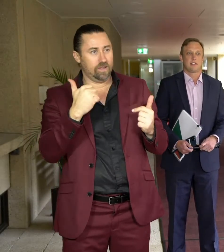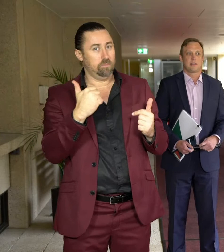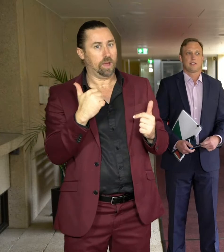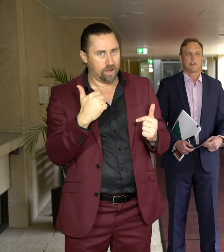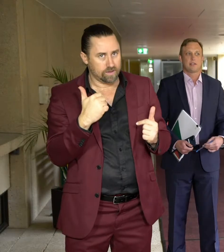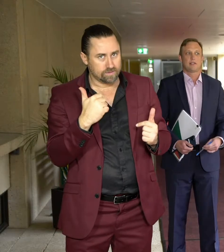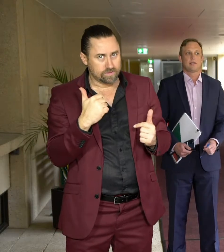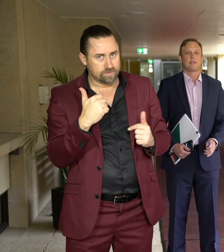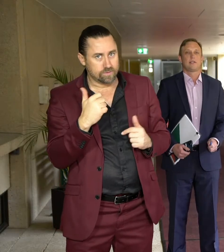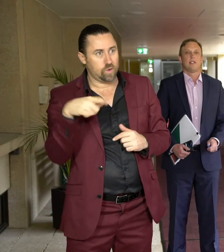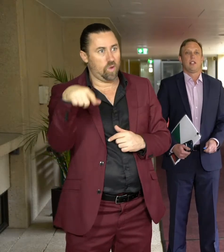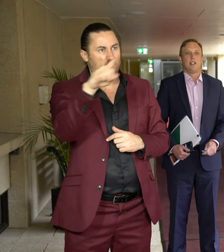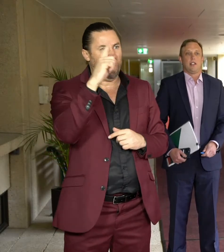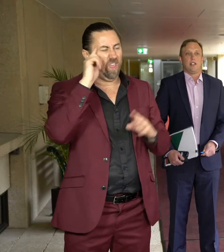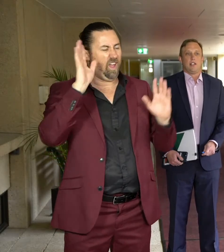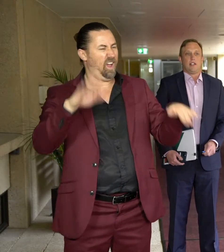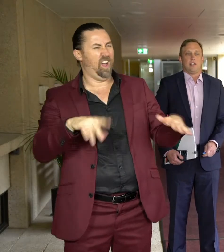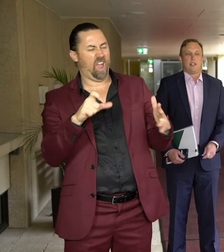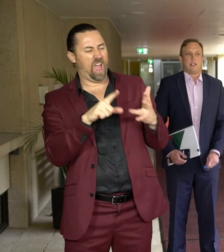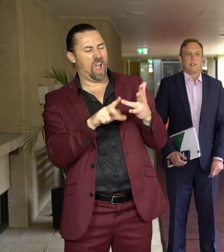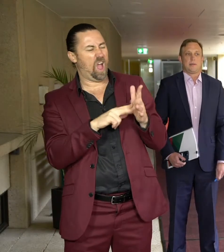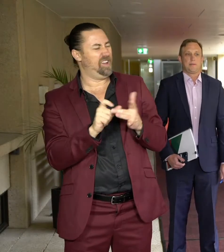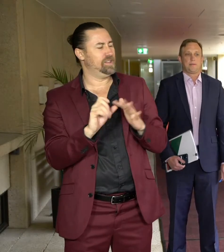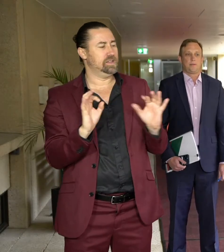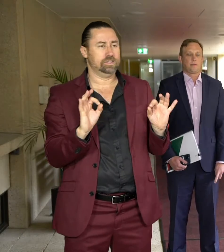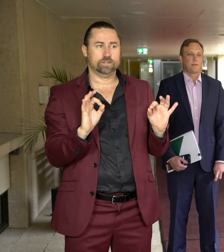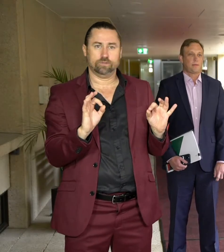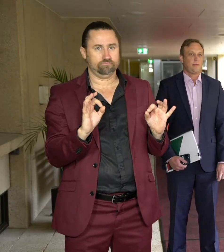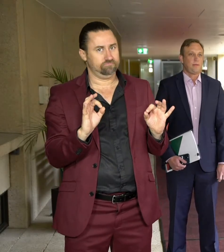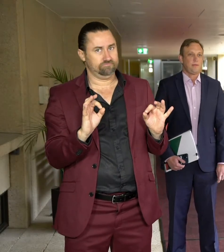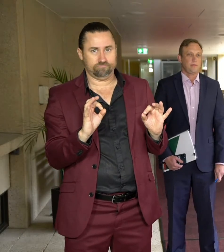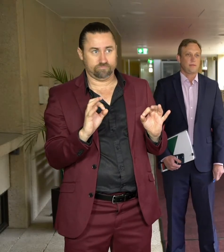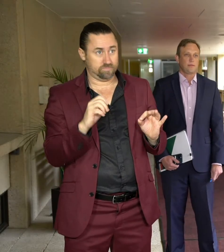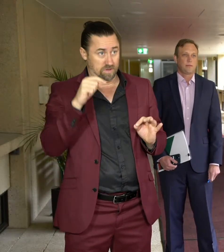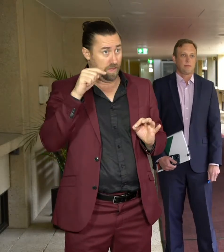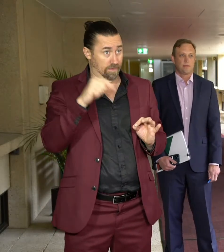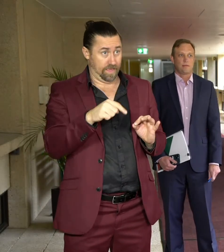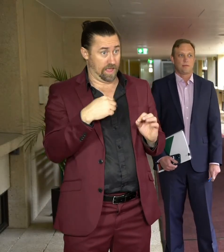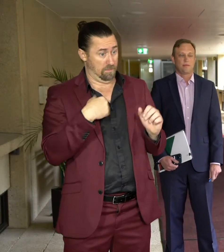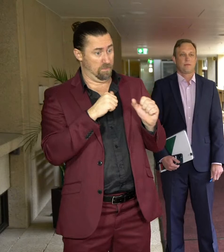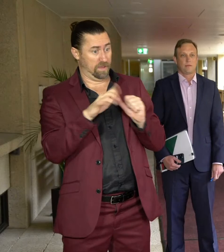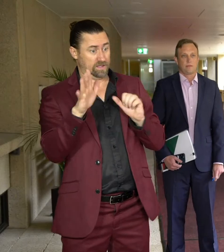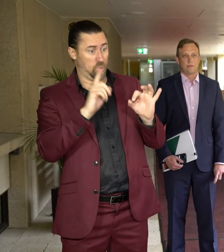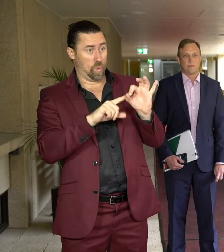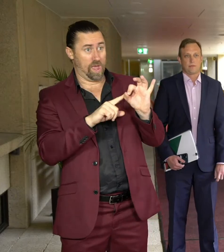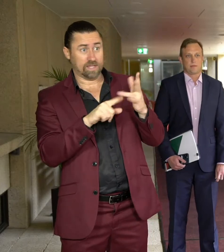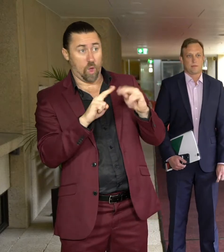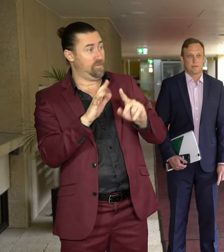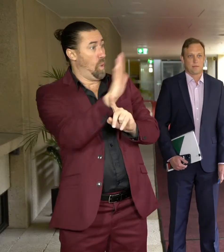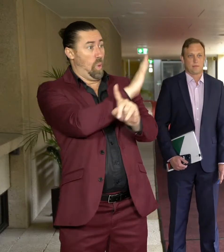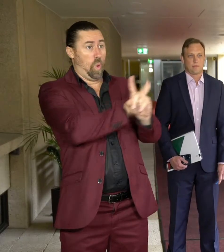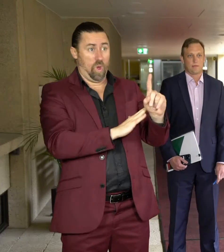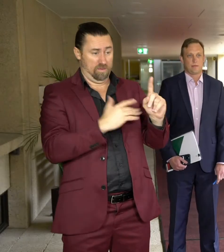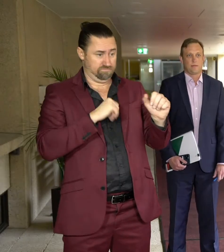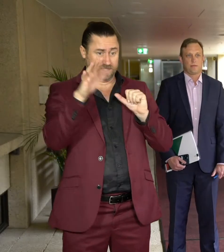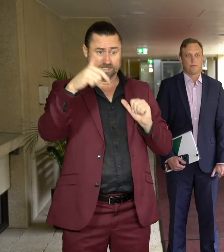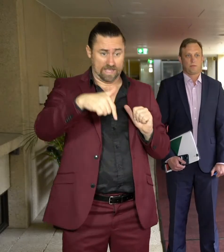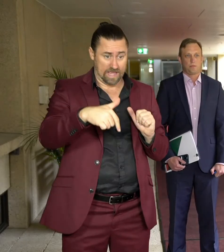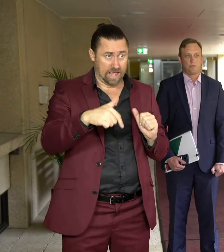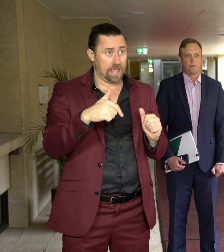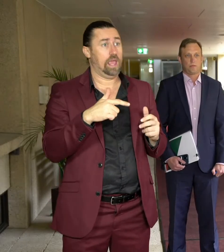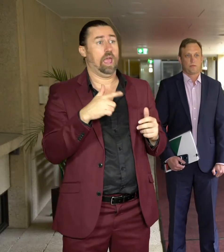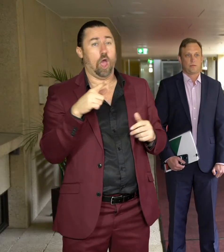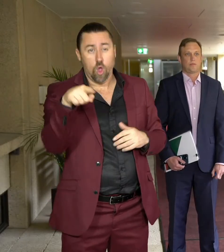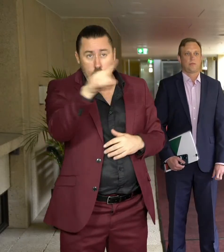to maintain these levels of restrictions, being the lowest in the country, we need to be vigilant. So if you are feeling unwell